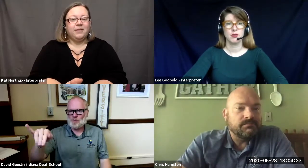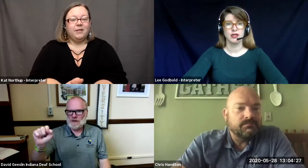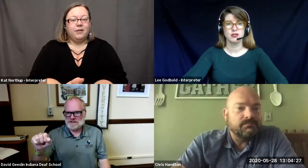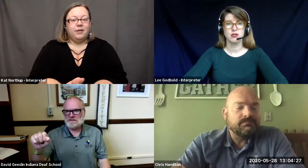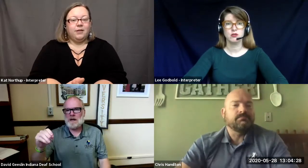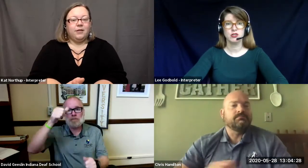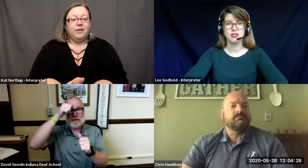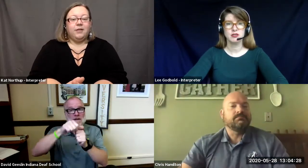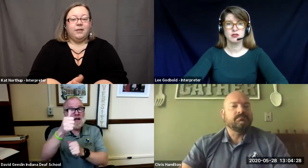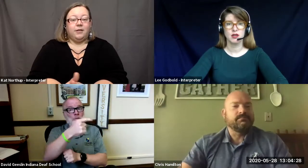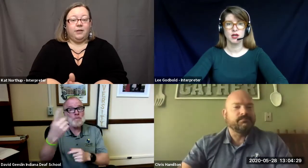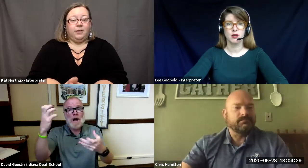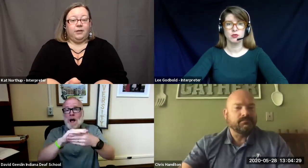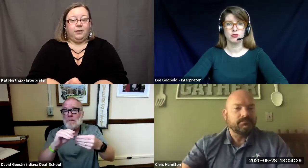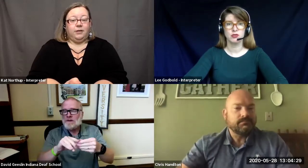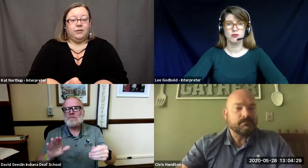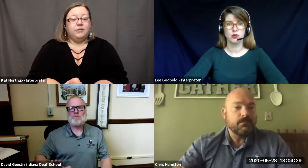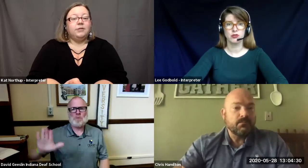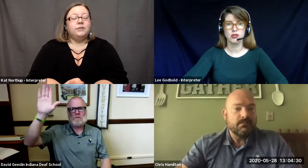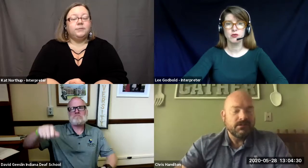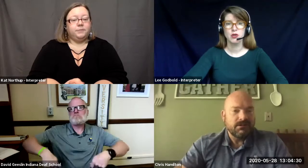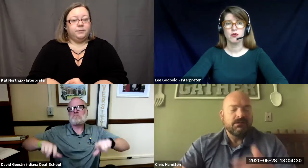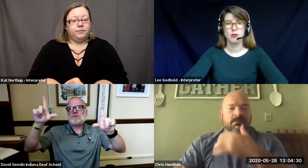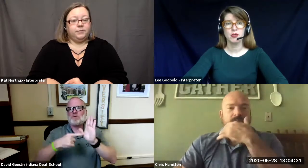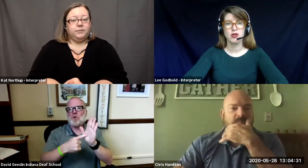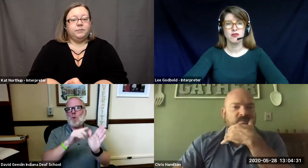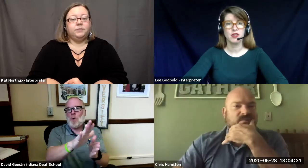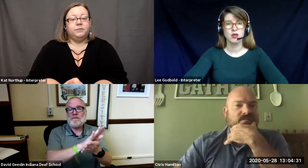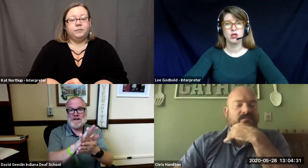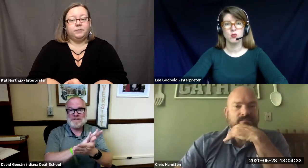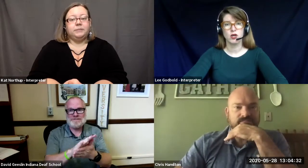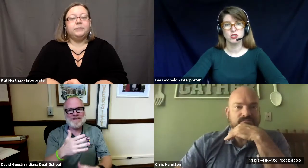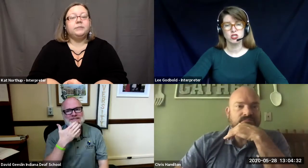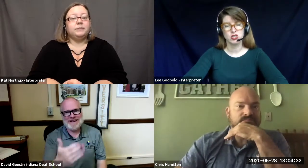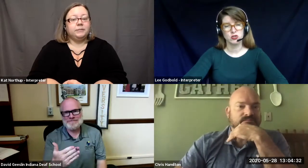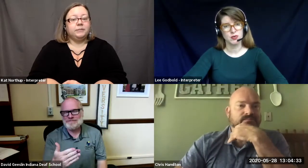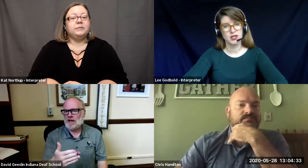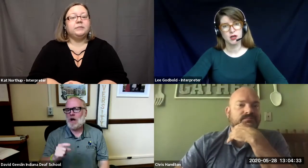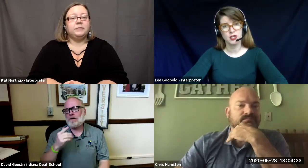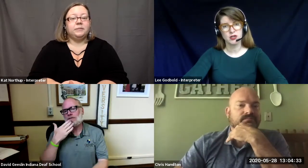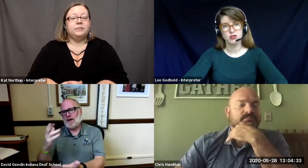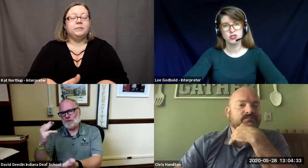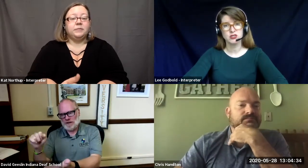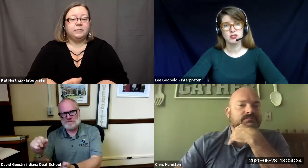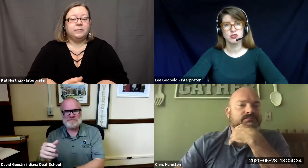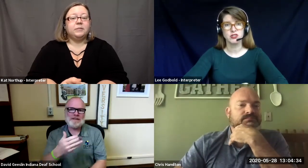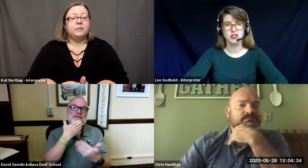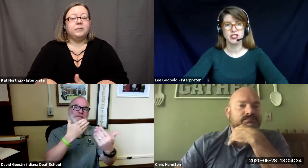Okay, so Chris, I will turn the floor over to you. Remember, if anyone wants to make a comment or ask questions, please raise your hand,